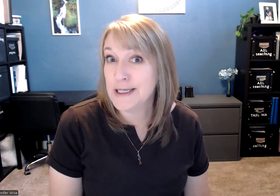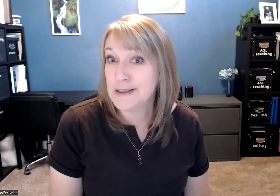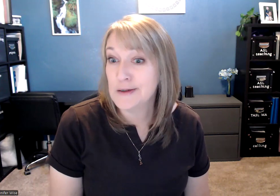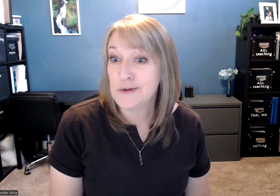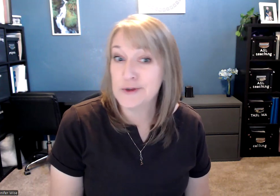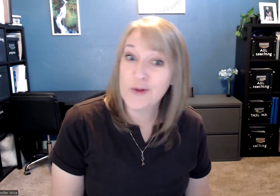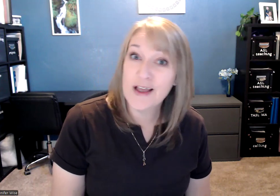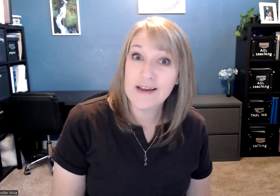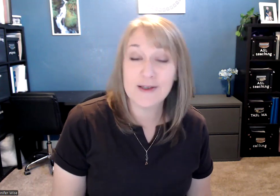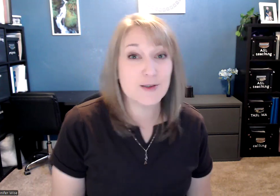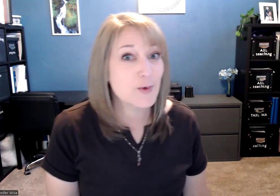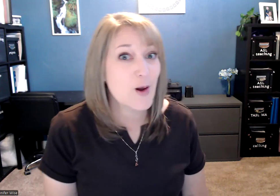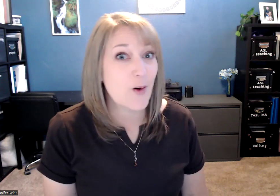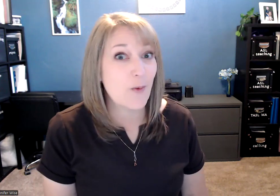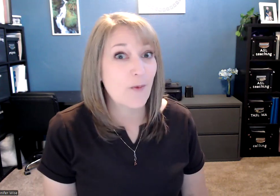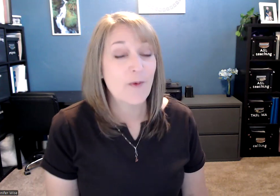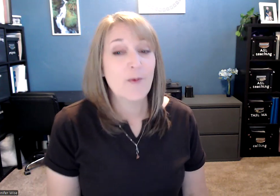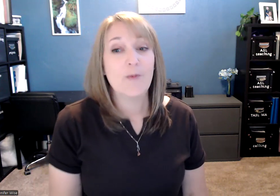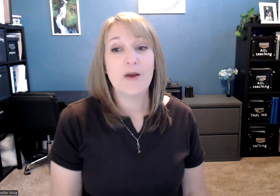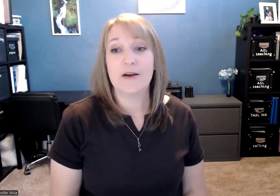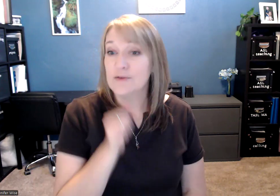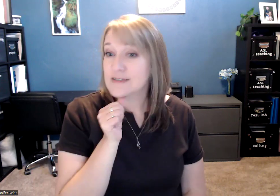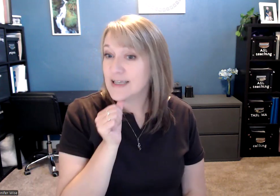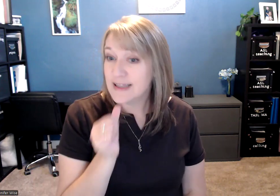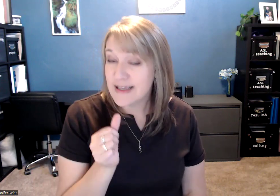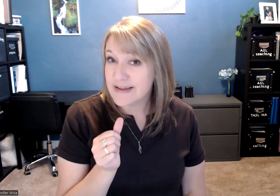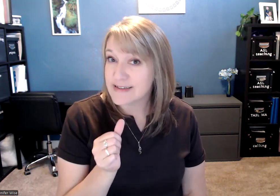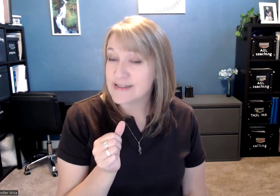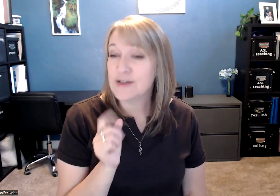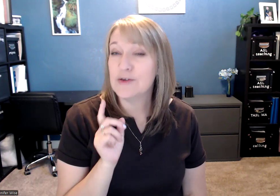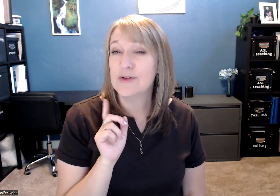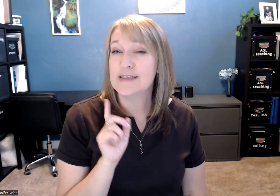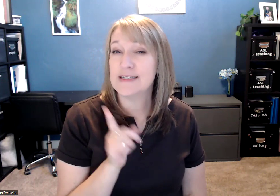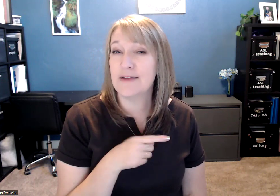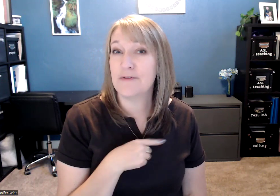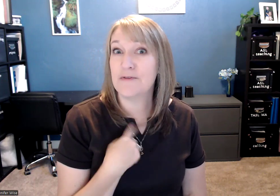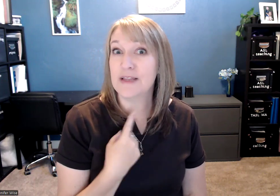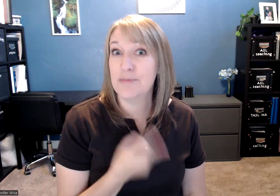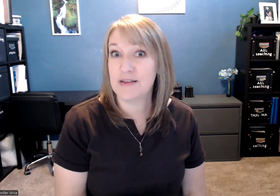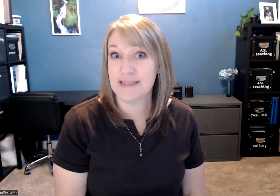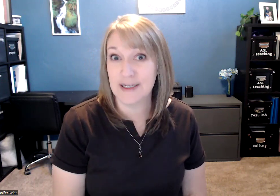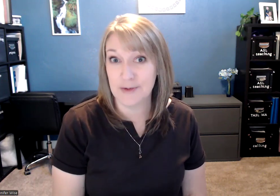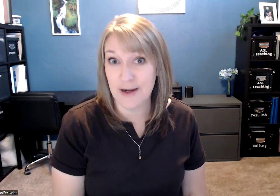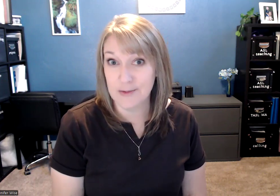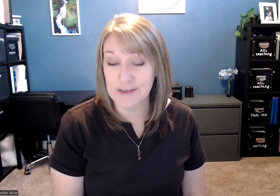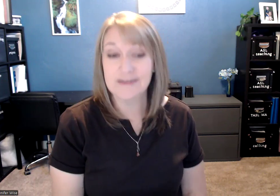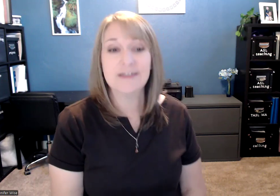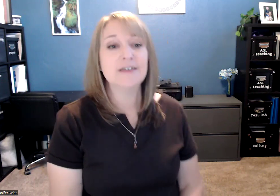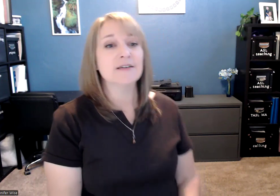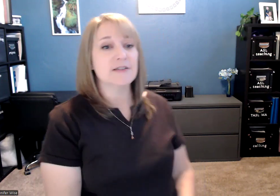like don't like and don't know, where you don't sign this, you instead flip the sign around.